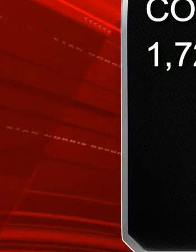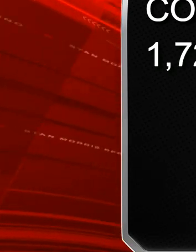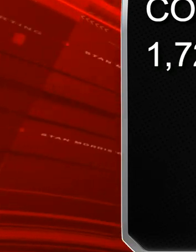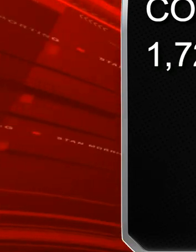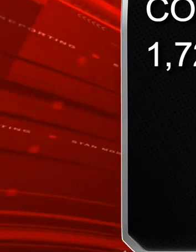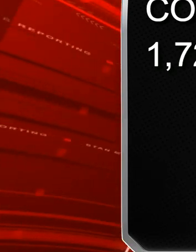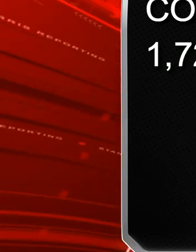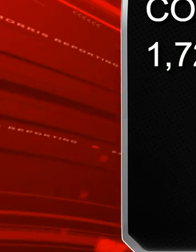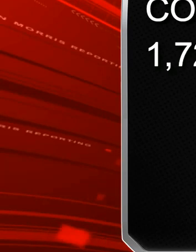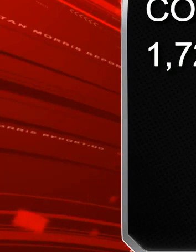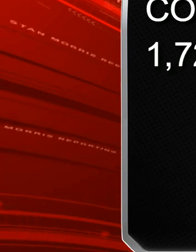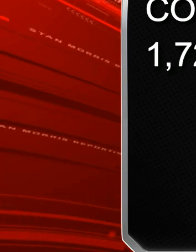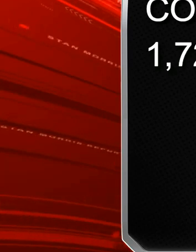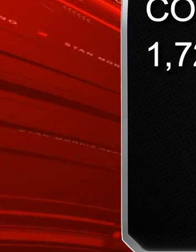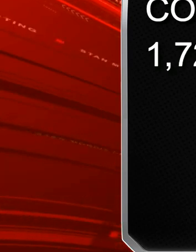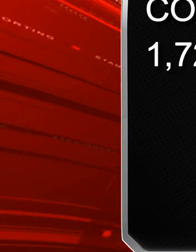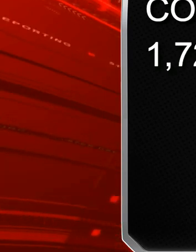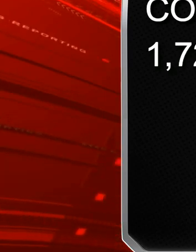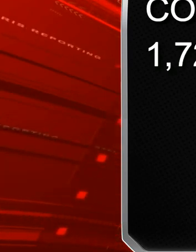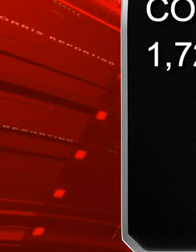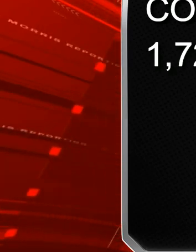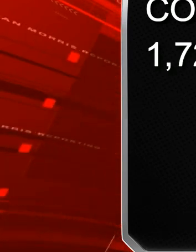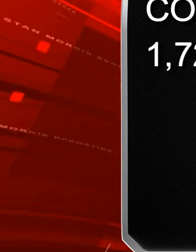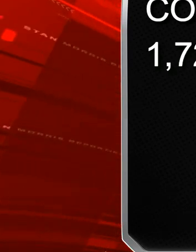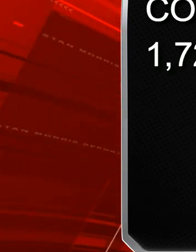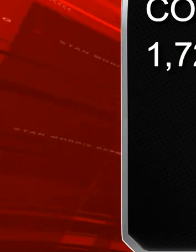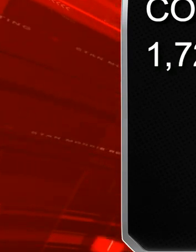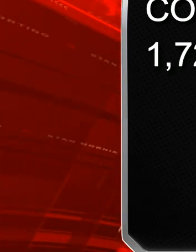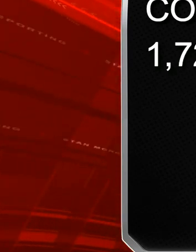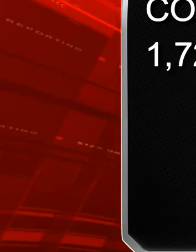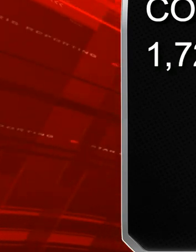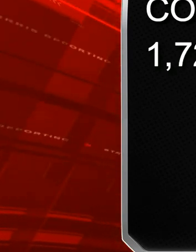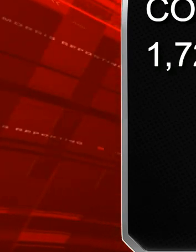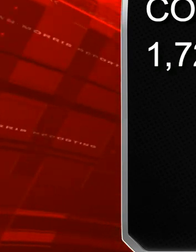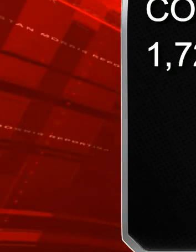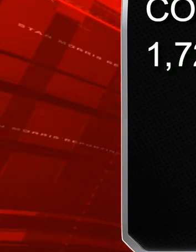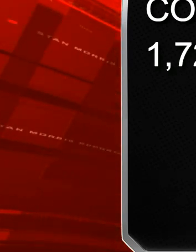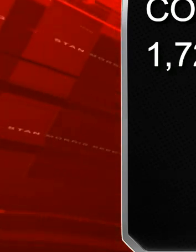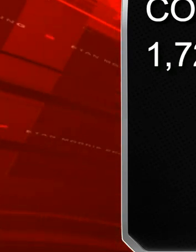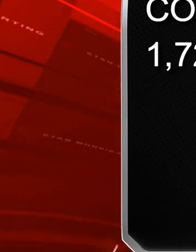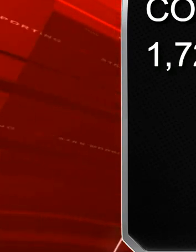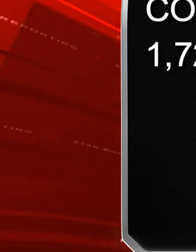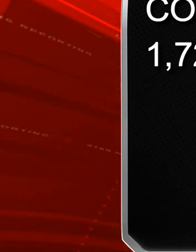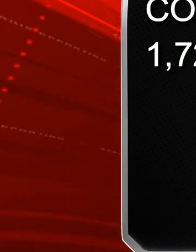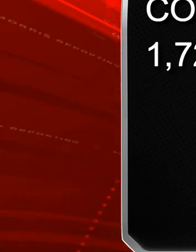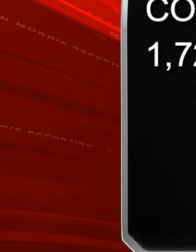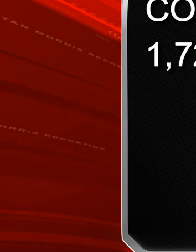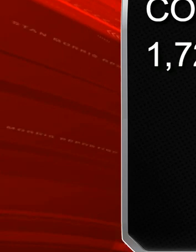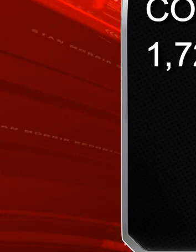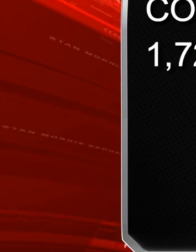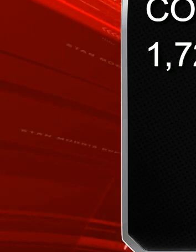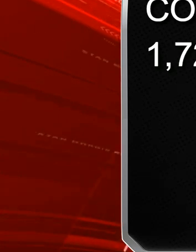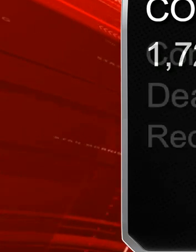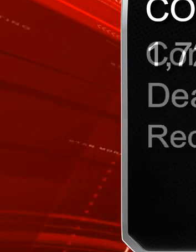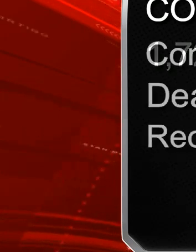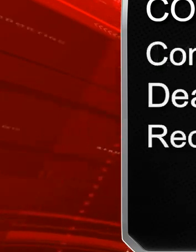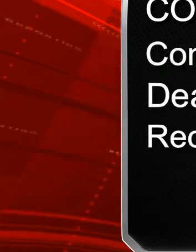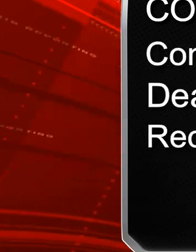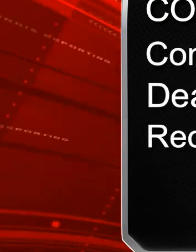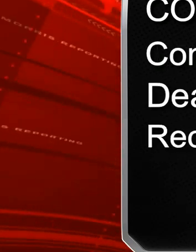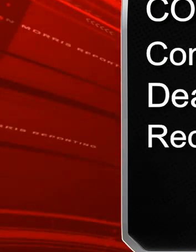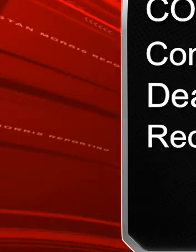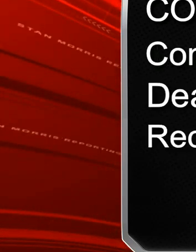whenever we're out of the woods, so to speak. But until then, we at least have to keep our eye on this and be intelligent about